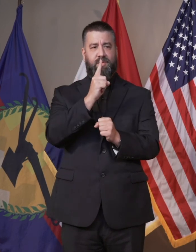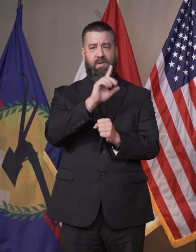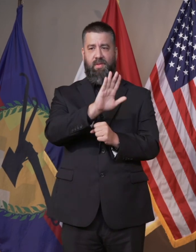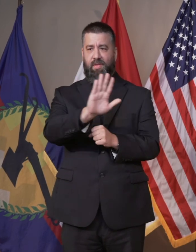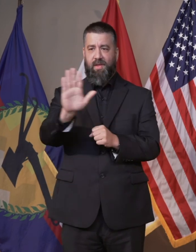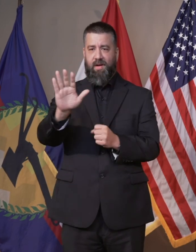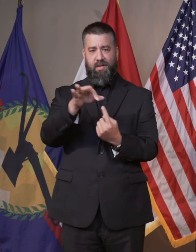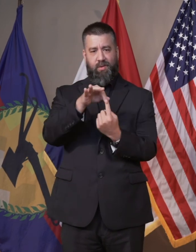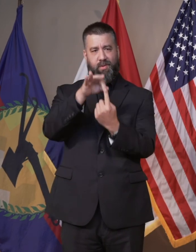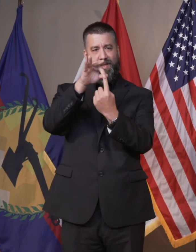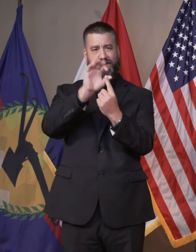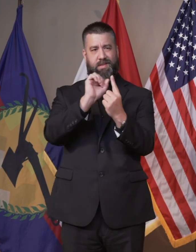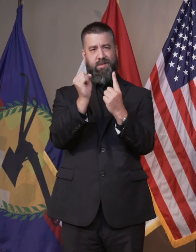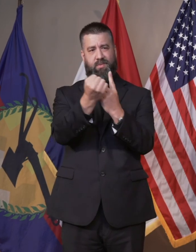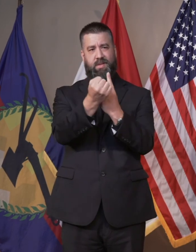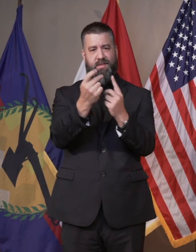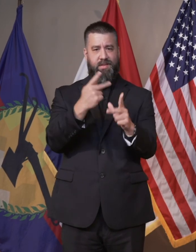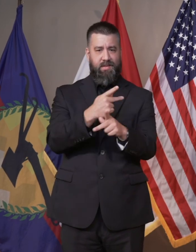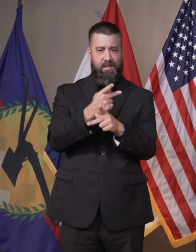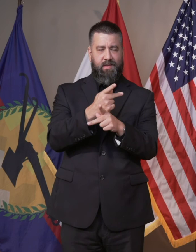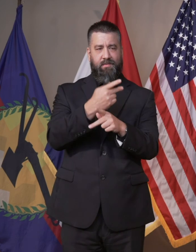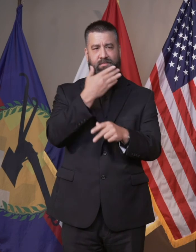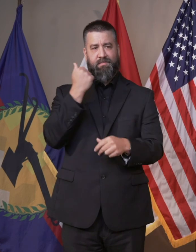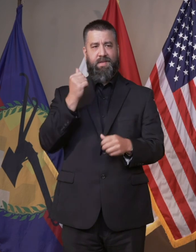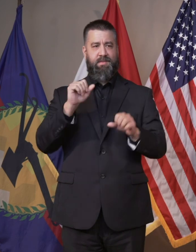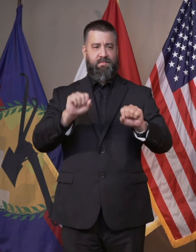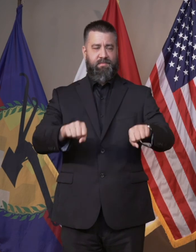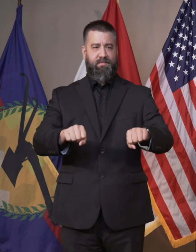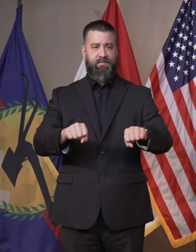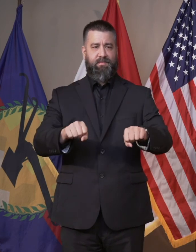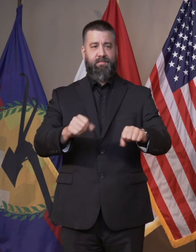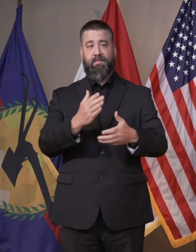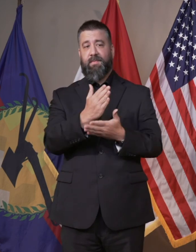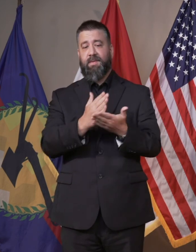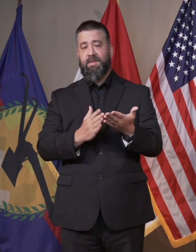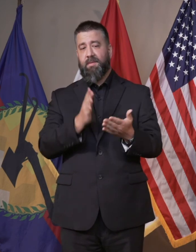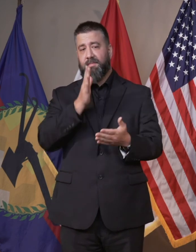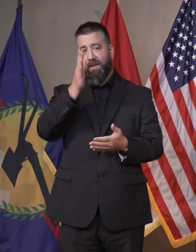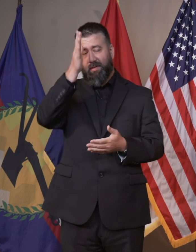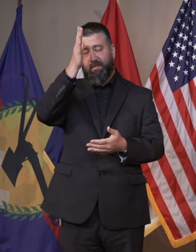their unique situations are addressed as best as possible. And some parents